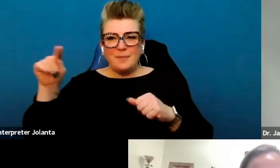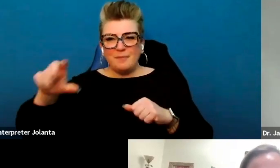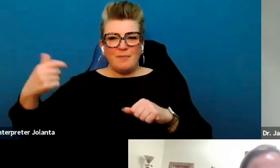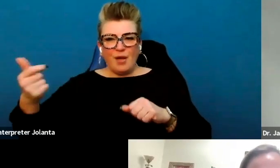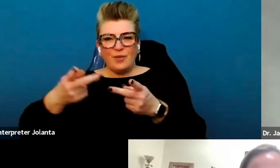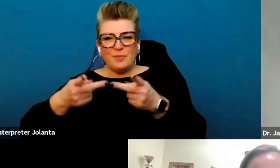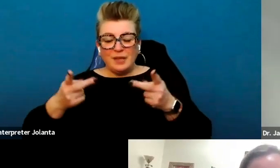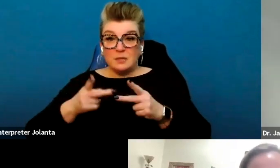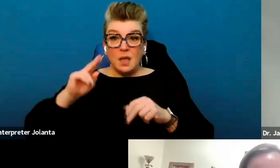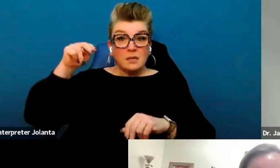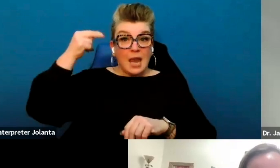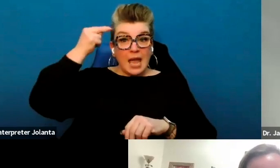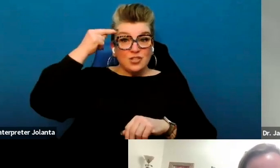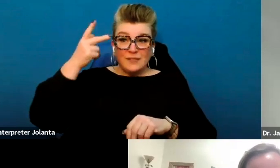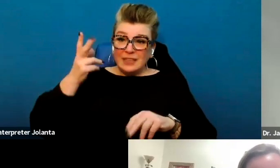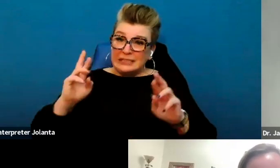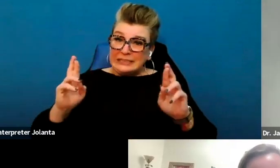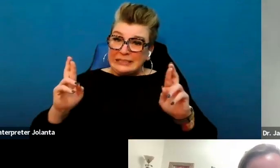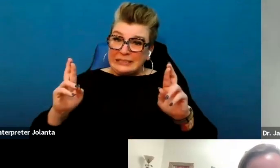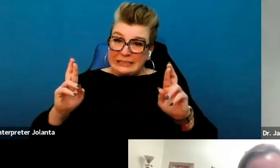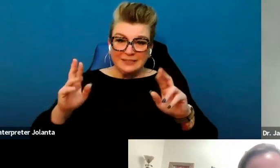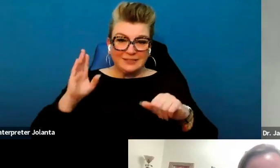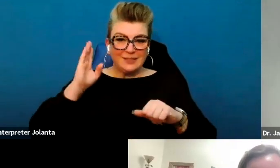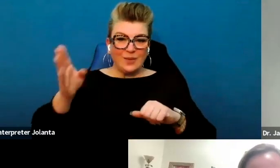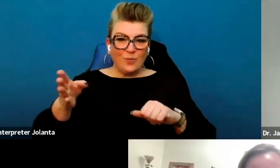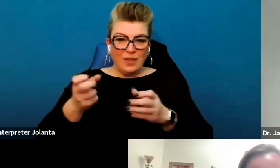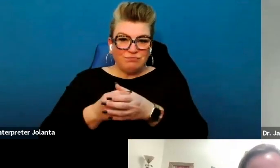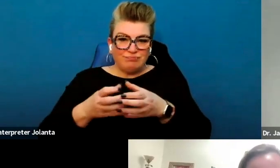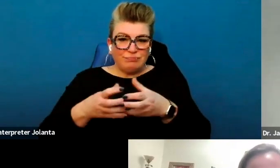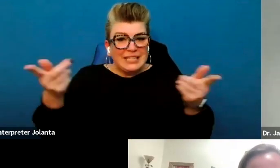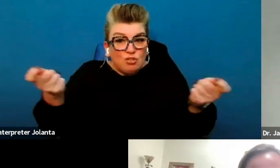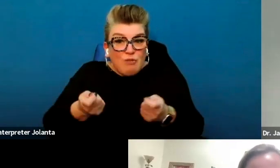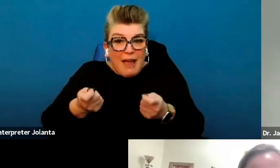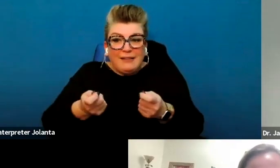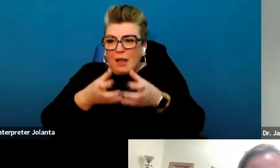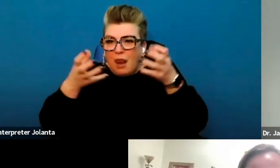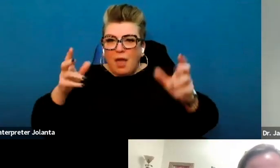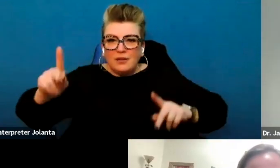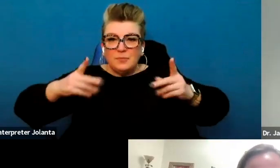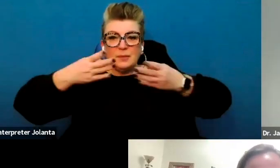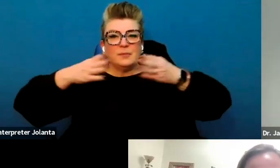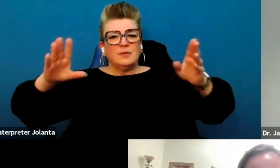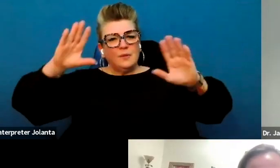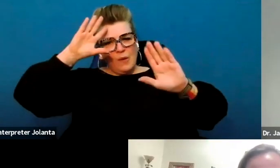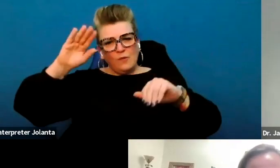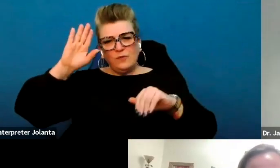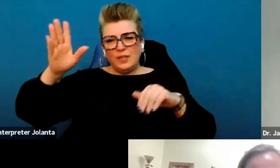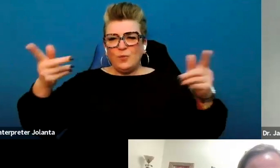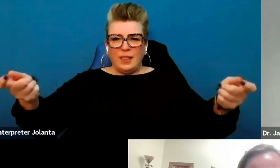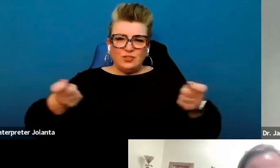Nashville, hopefully, will be I mean, it's attracting a lot of people, but I hope it attracts, you